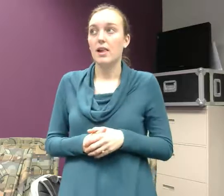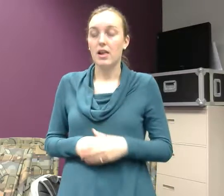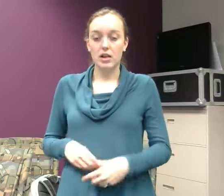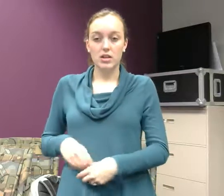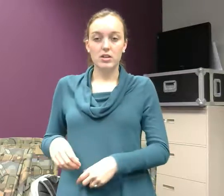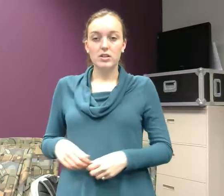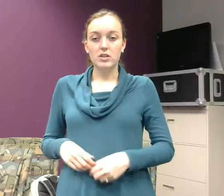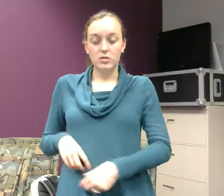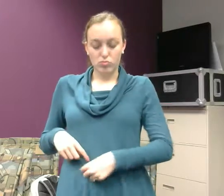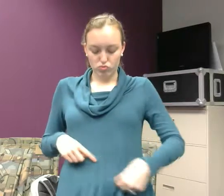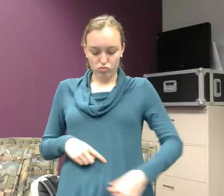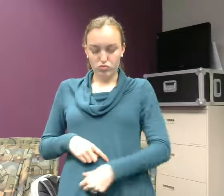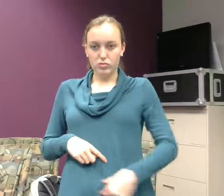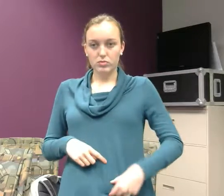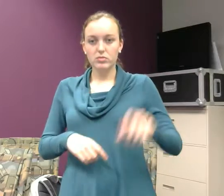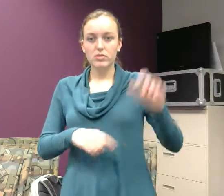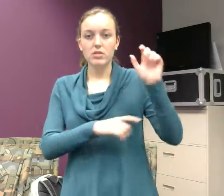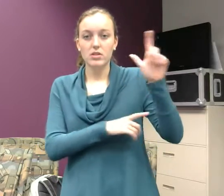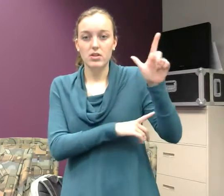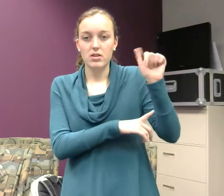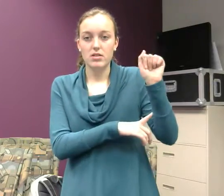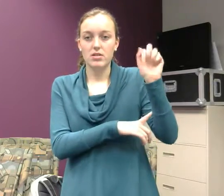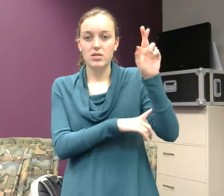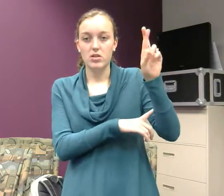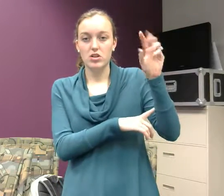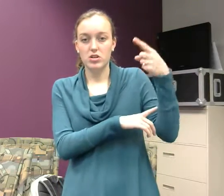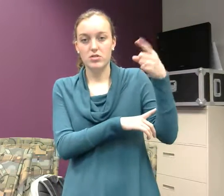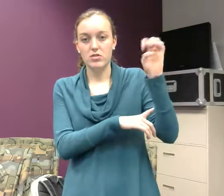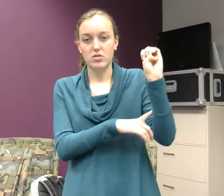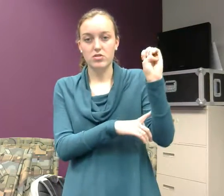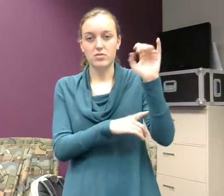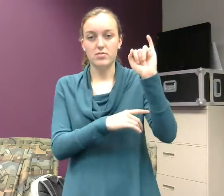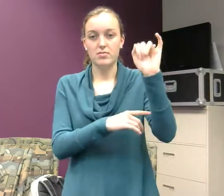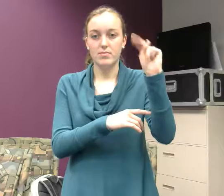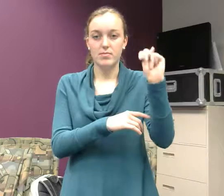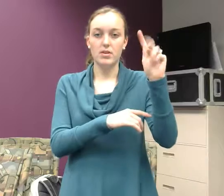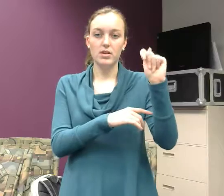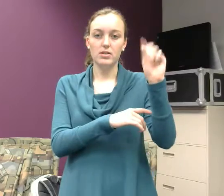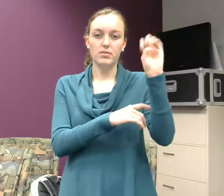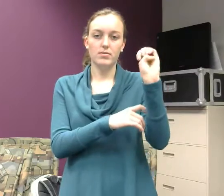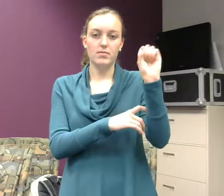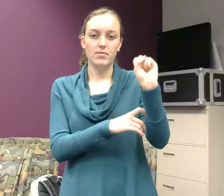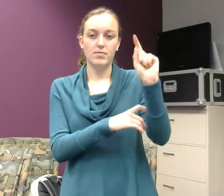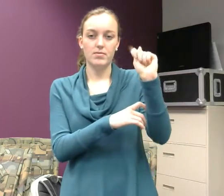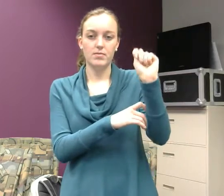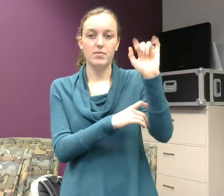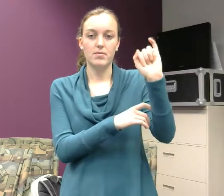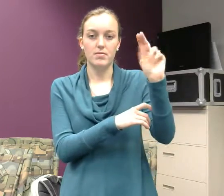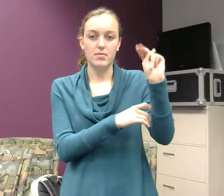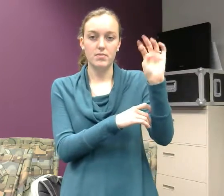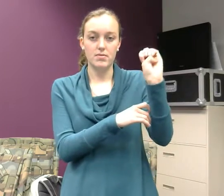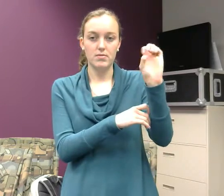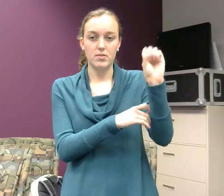and passes that food out of the body. Now what we're going to do is go back up to the top of the digestive system and talk about